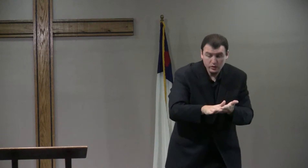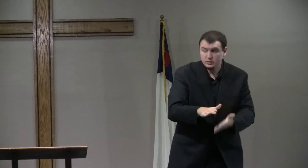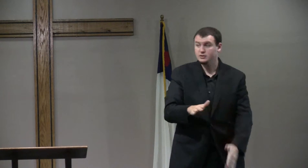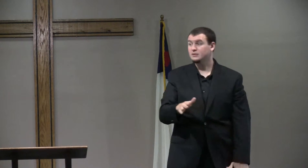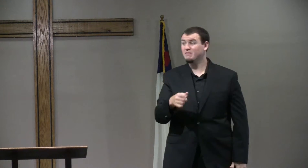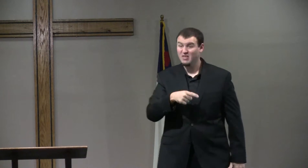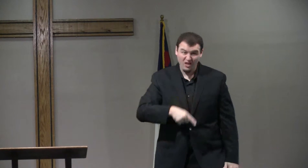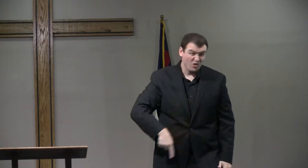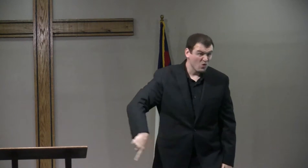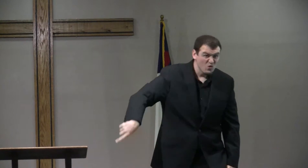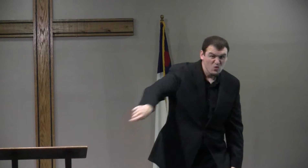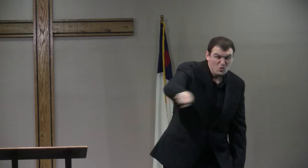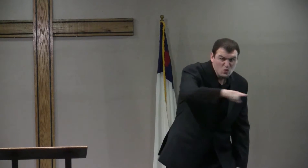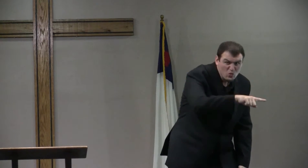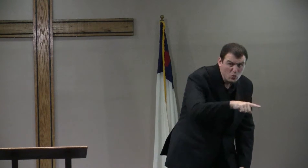Your righteousness,